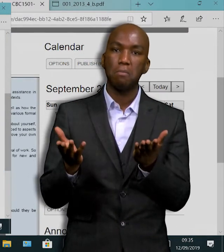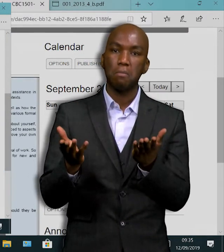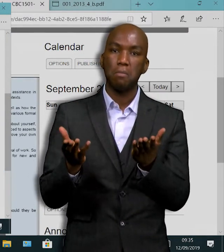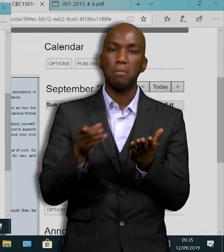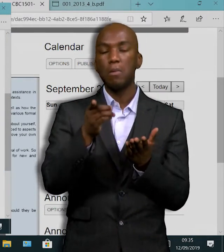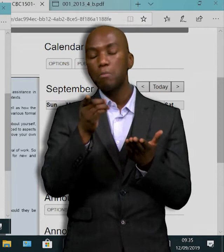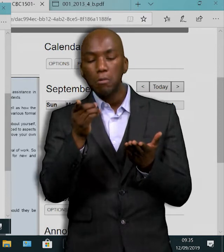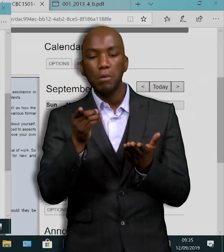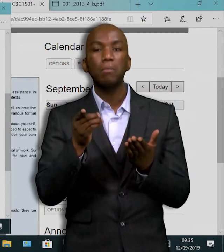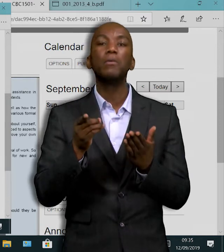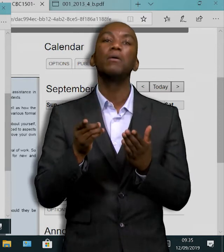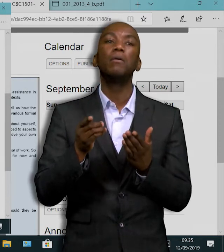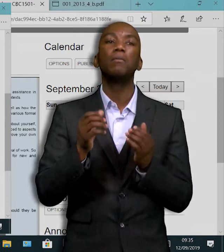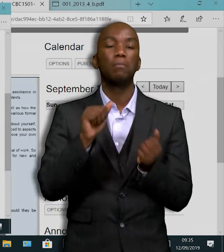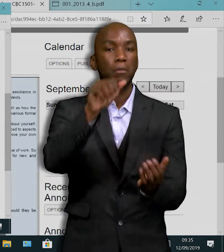schedule.